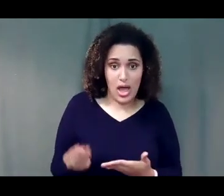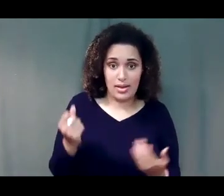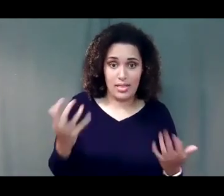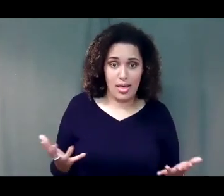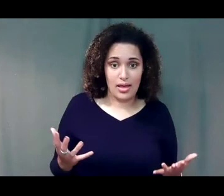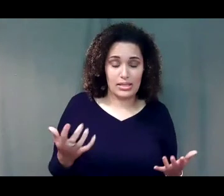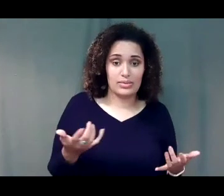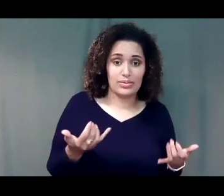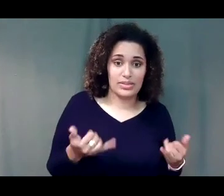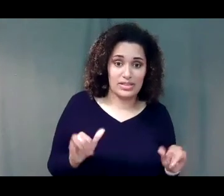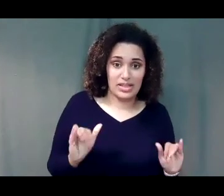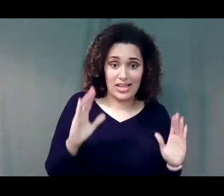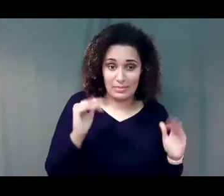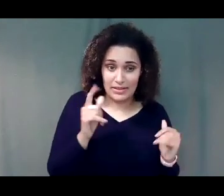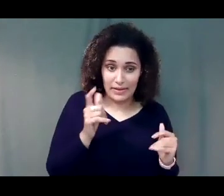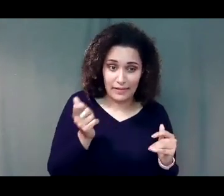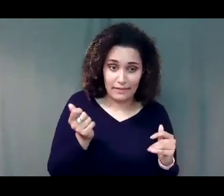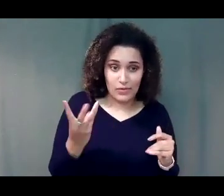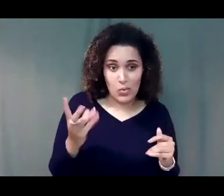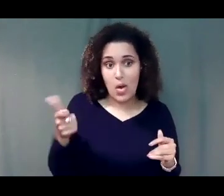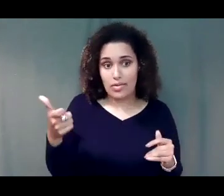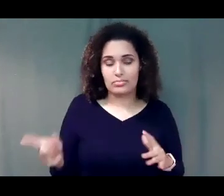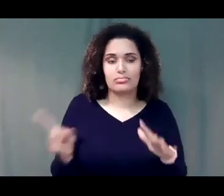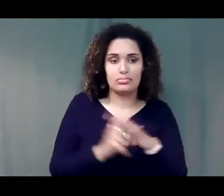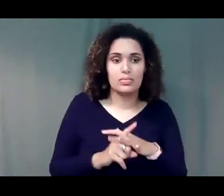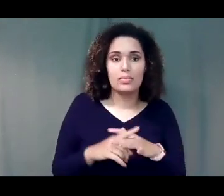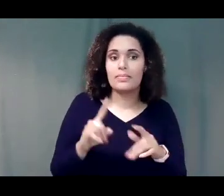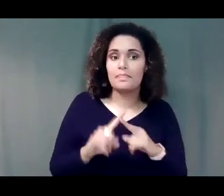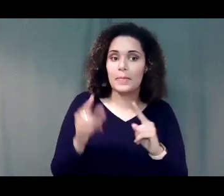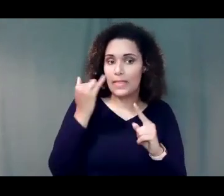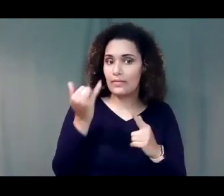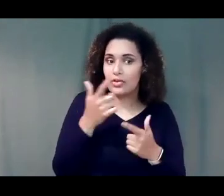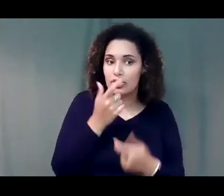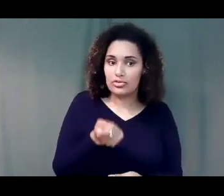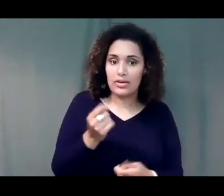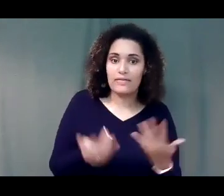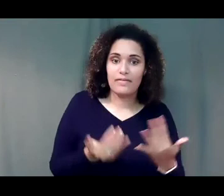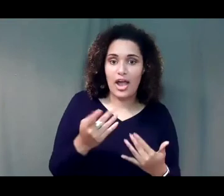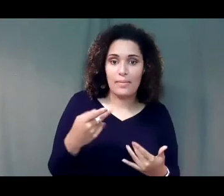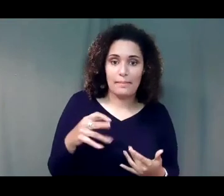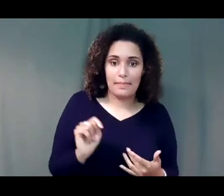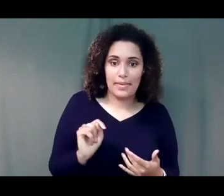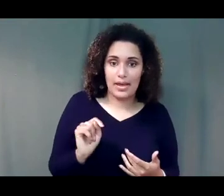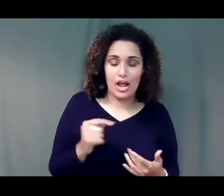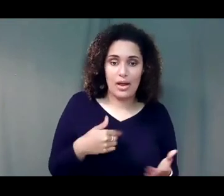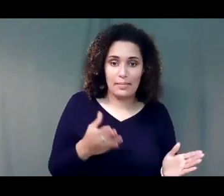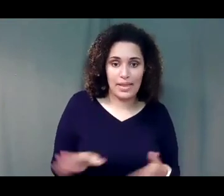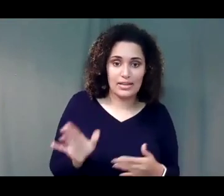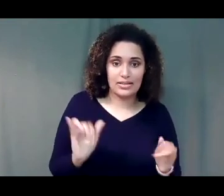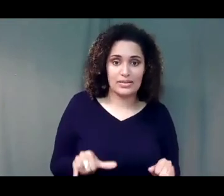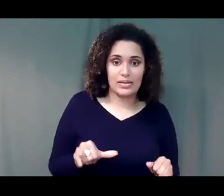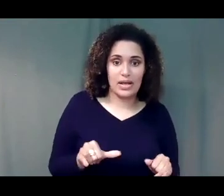still expecting a few more. So if you are interested in having a fire pit, our plan is to stay open all